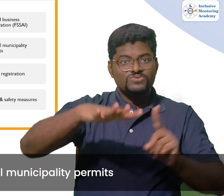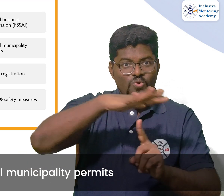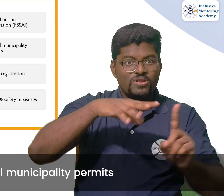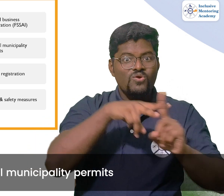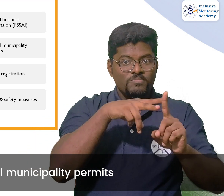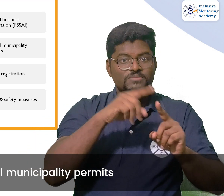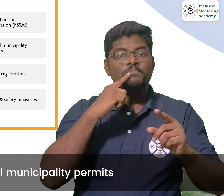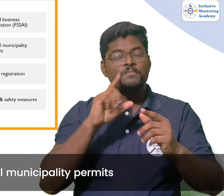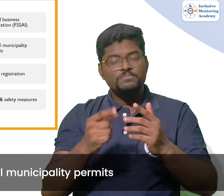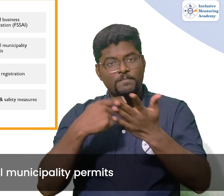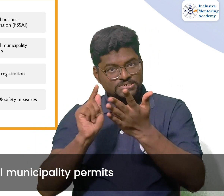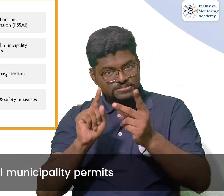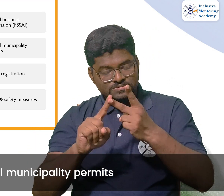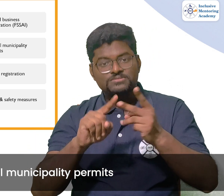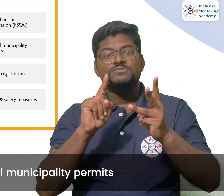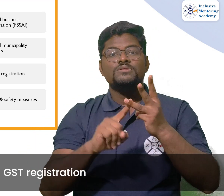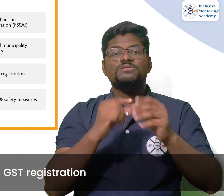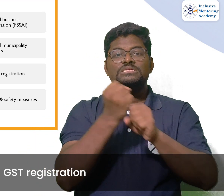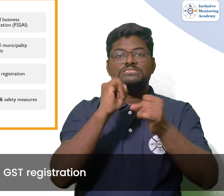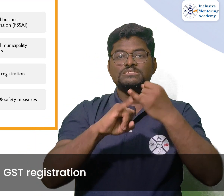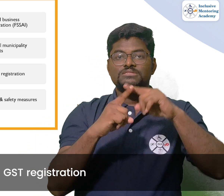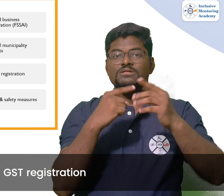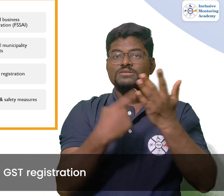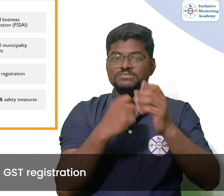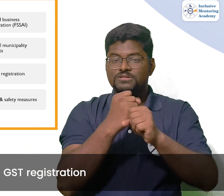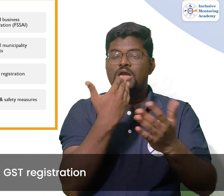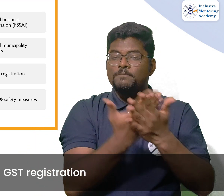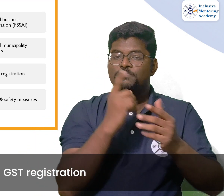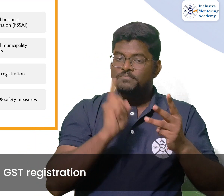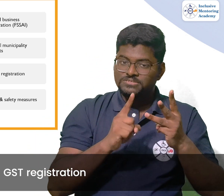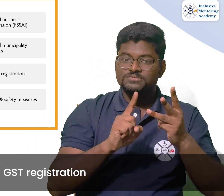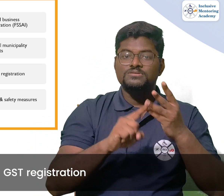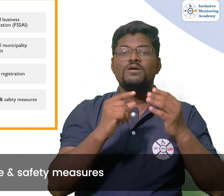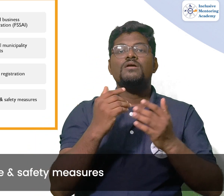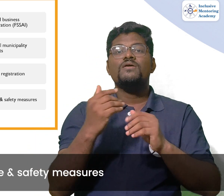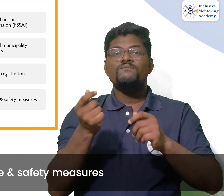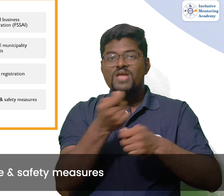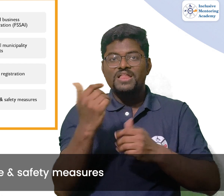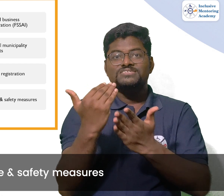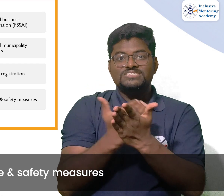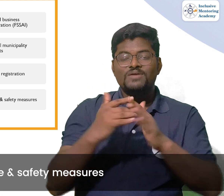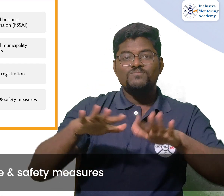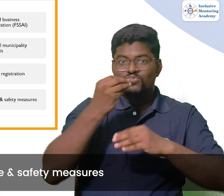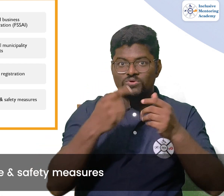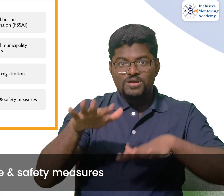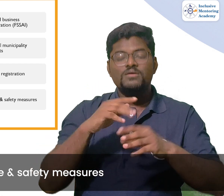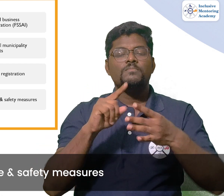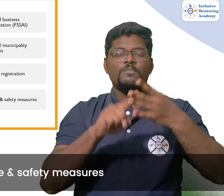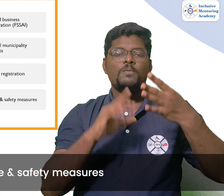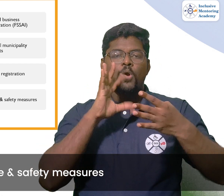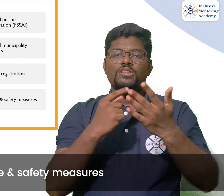Local municipality permits. GST registration. Fire and safety